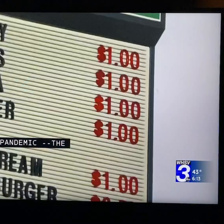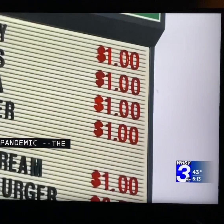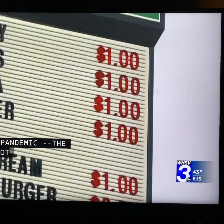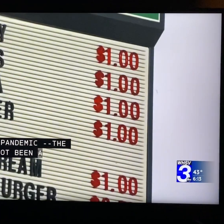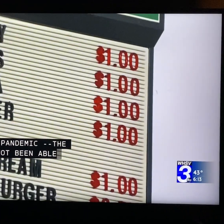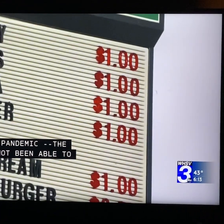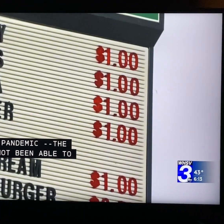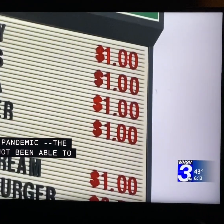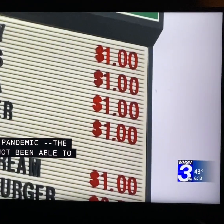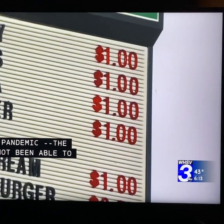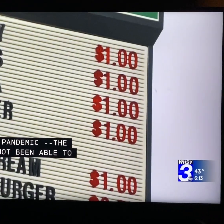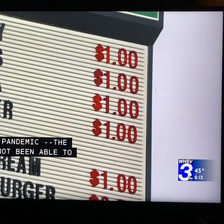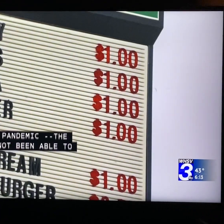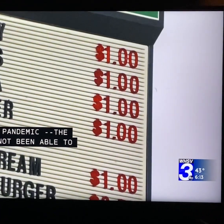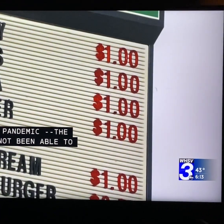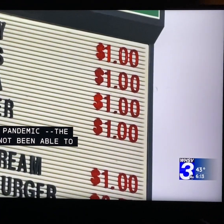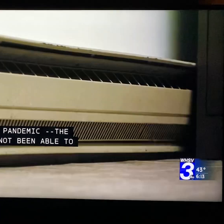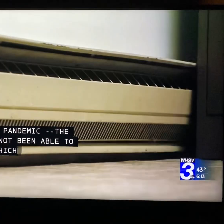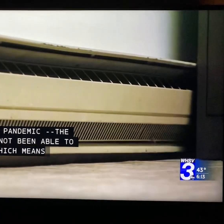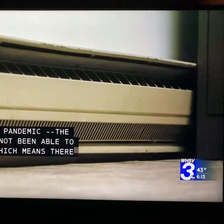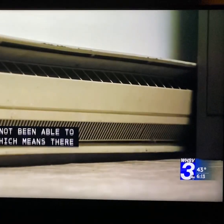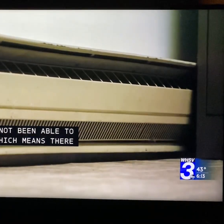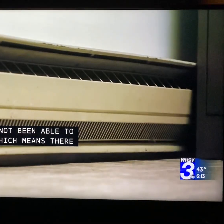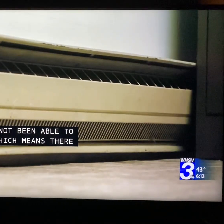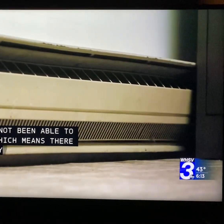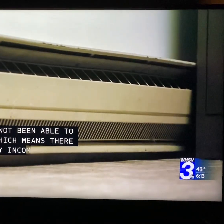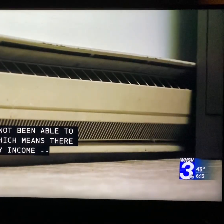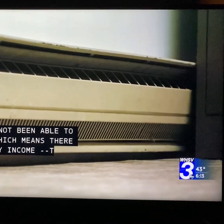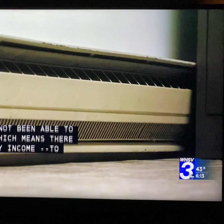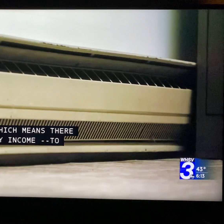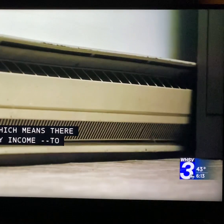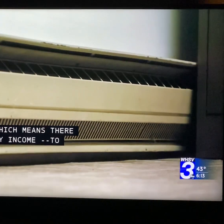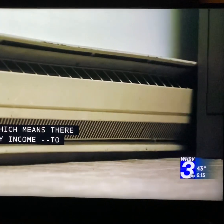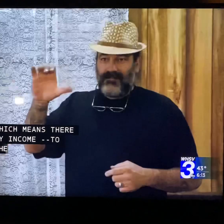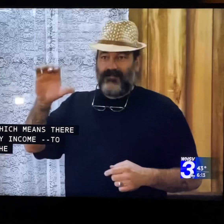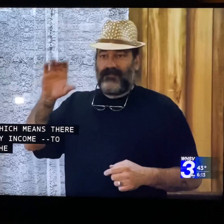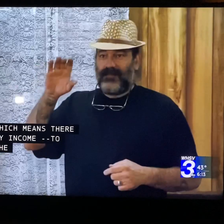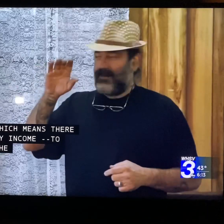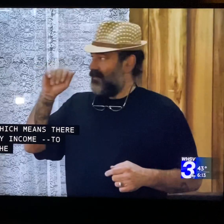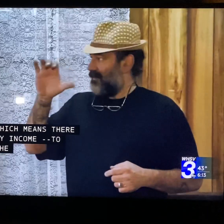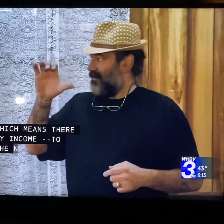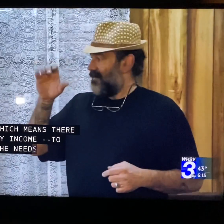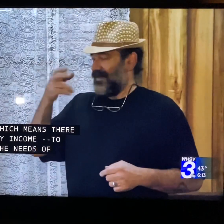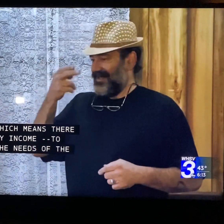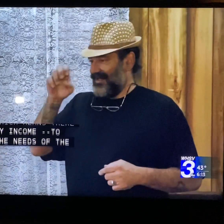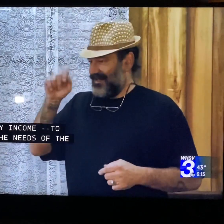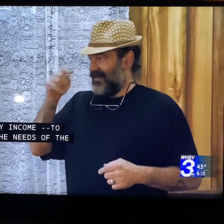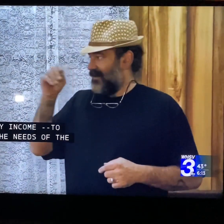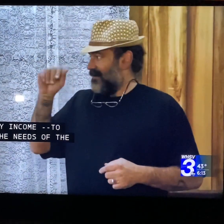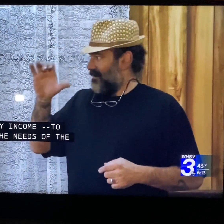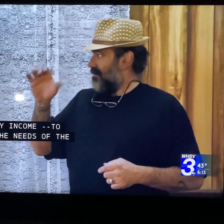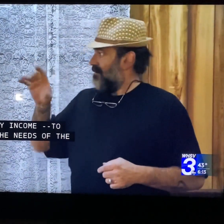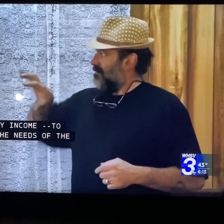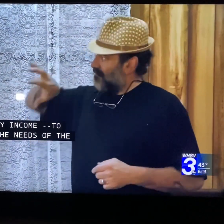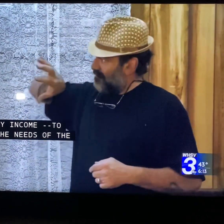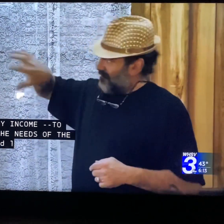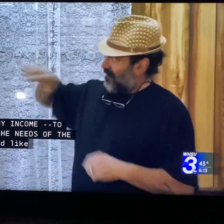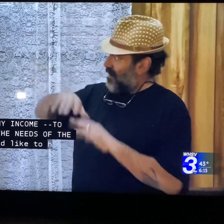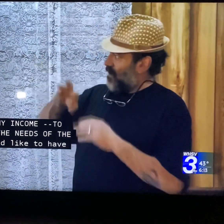hasn't been any income to keep up with the needs of the space. We would like to have a ductless HVAC system for both heat and